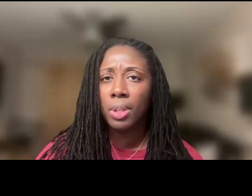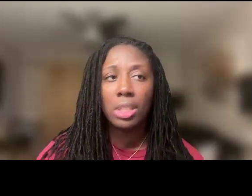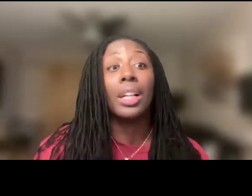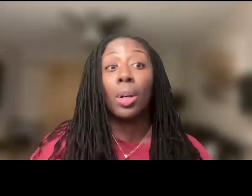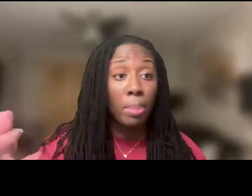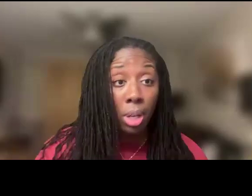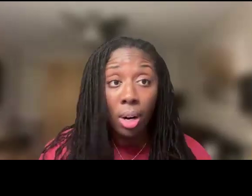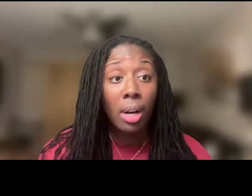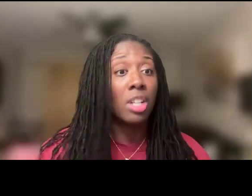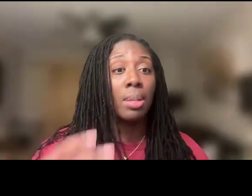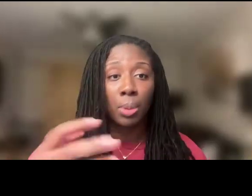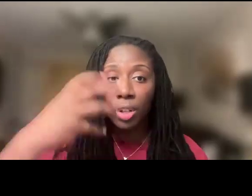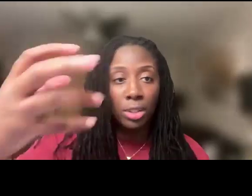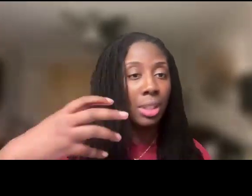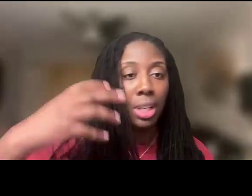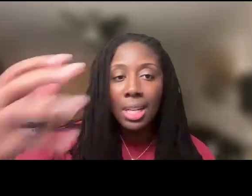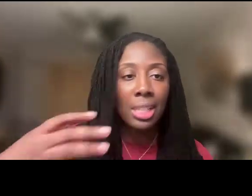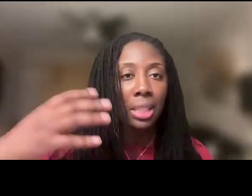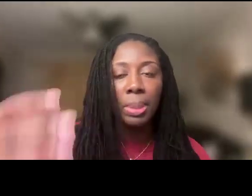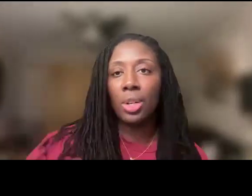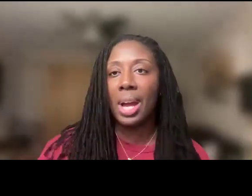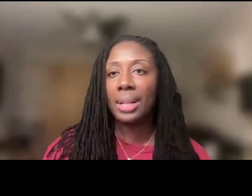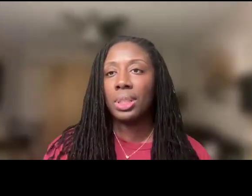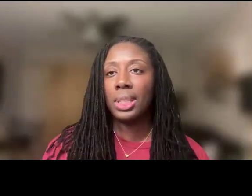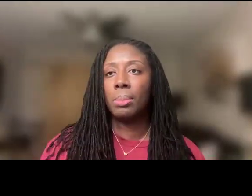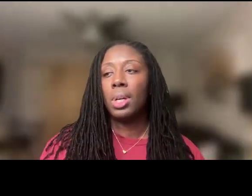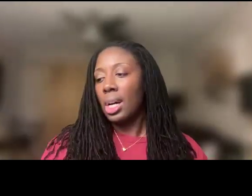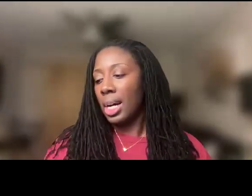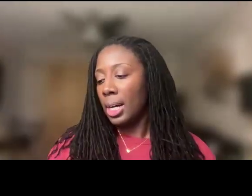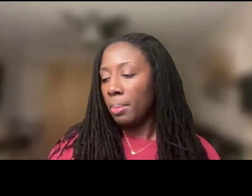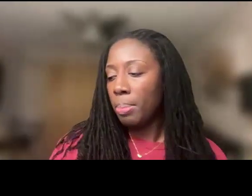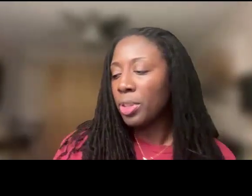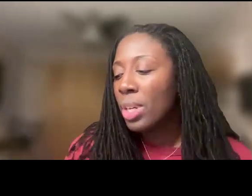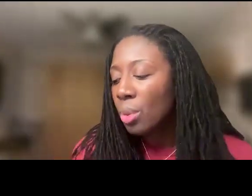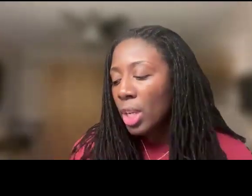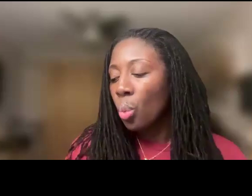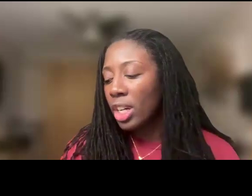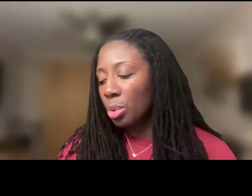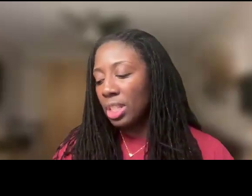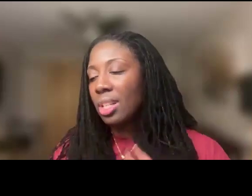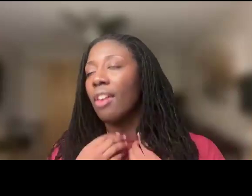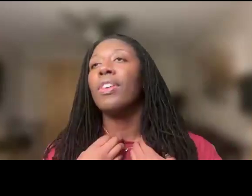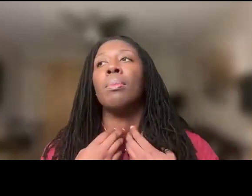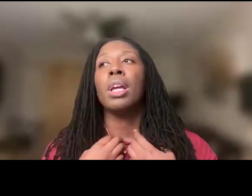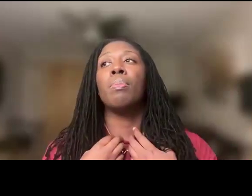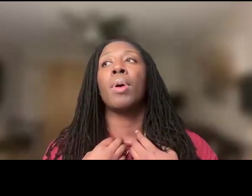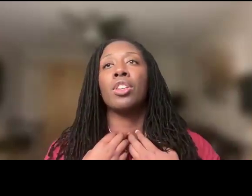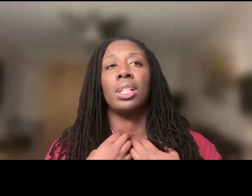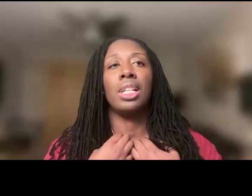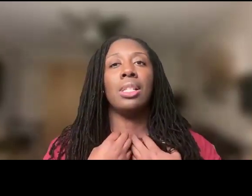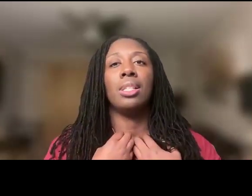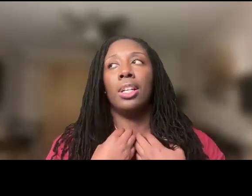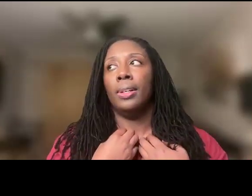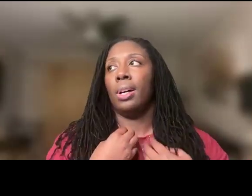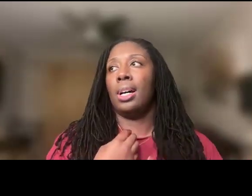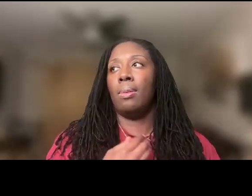media experience like a webinar or something where you can see them and interact with them. But the reason why you want to do this stuff in